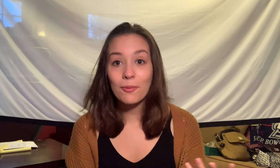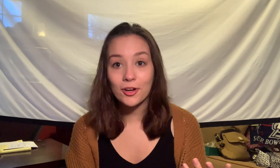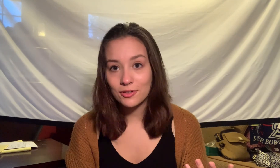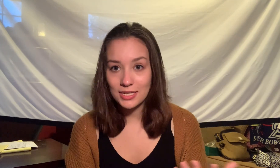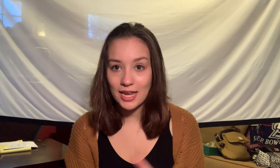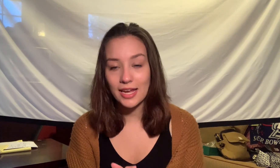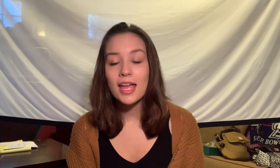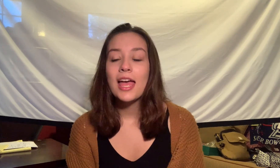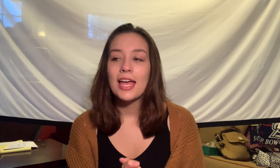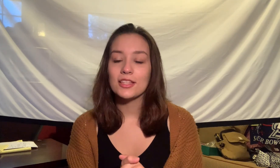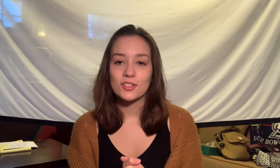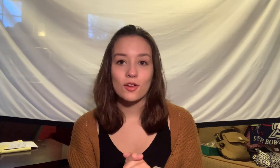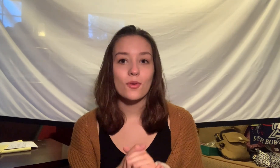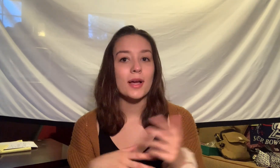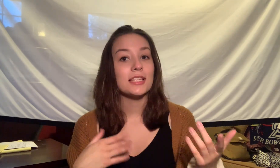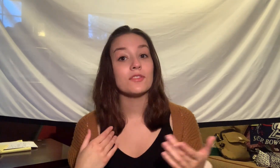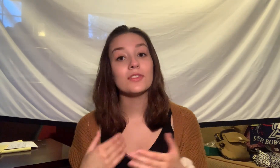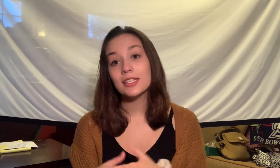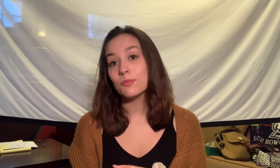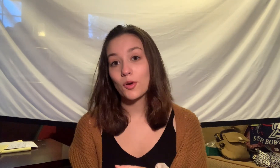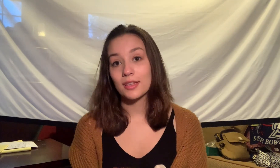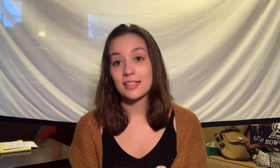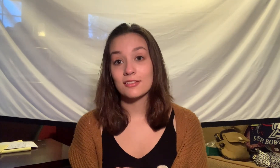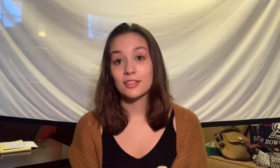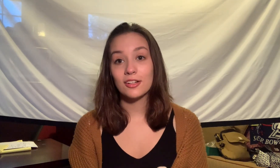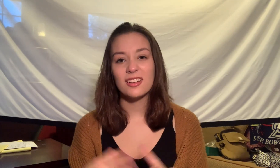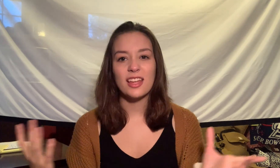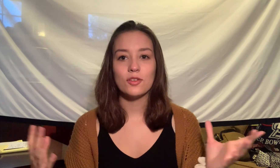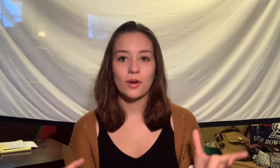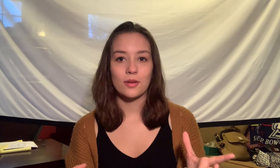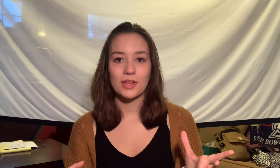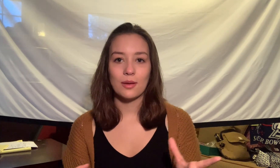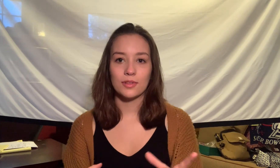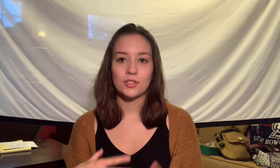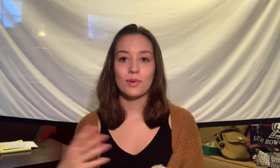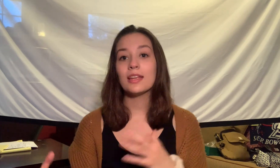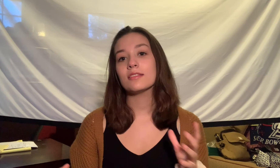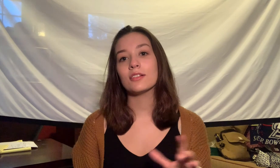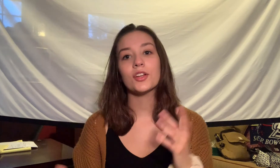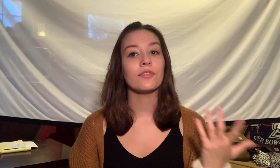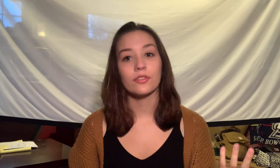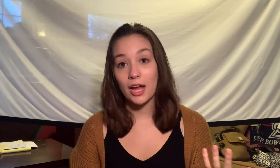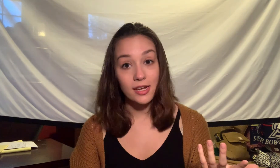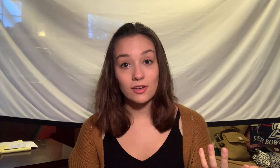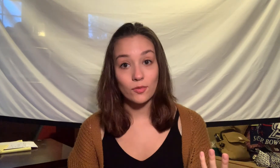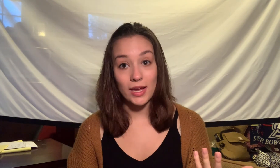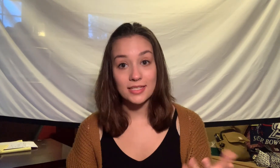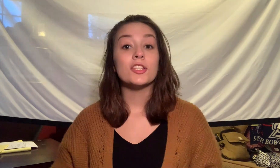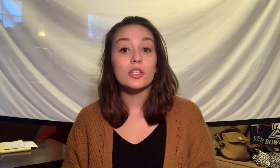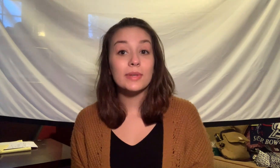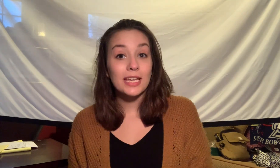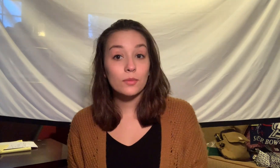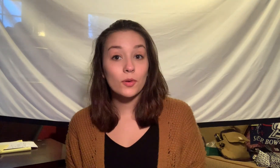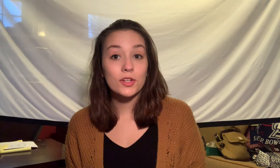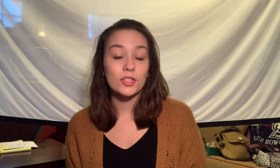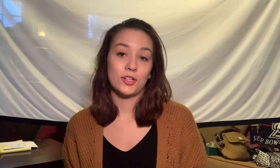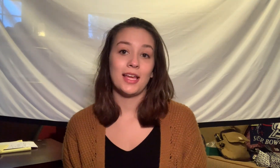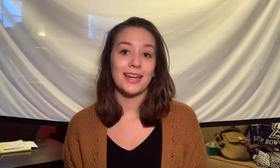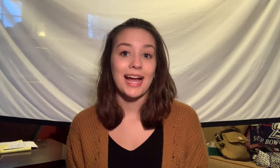you today? And so it's a really important lesson to learn, and you want to be able to answer in a variety of ways. So to begin, we're going to learn how to ask